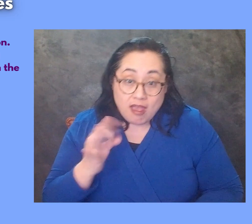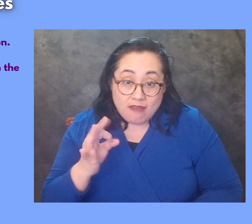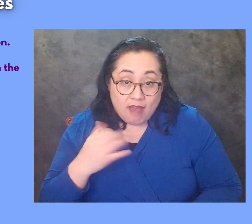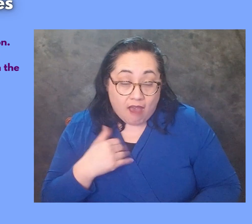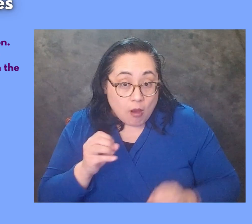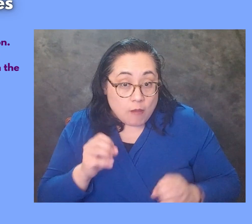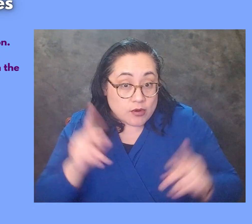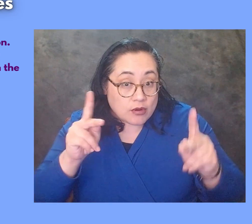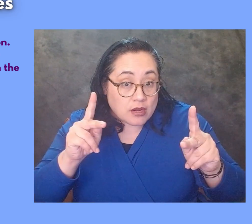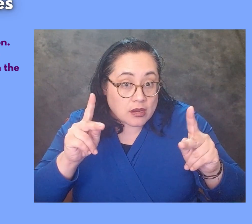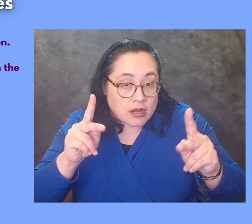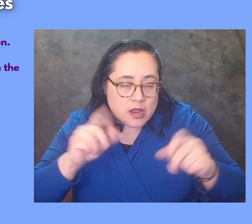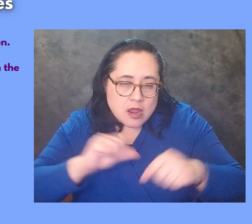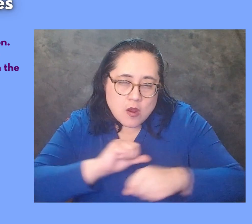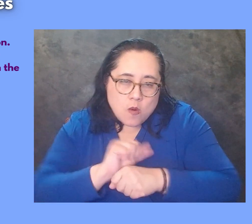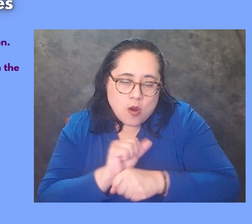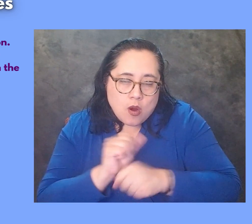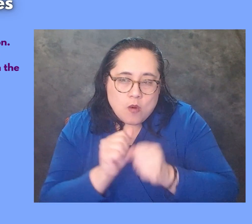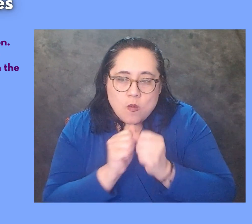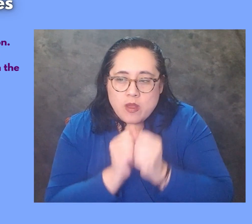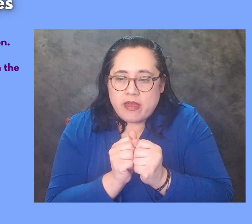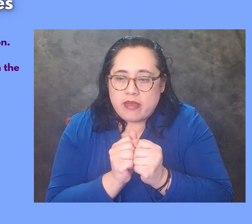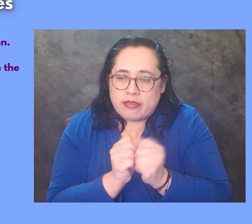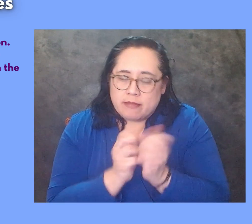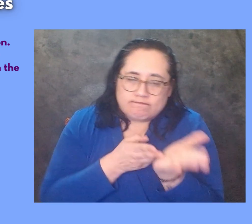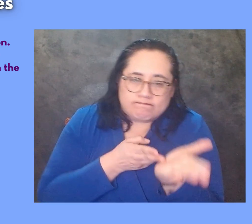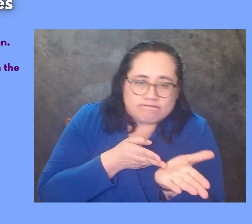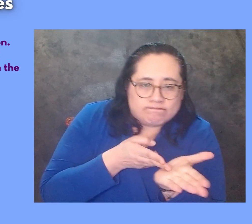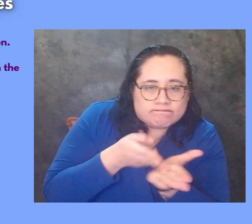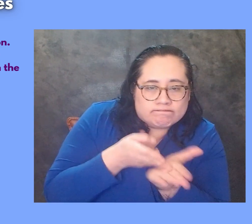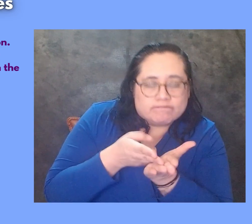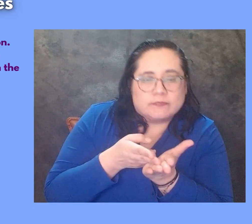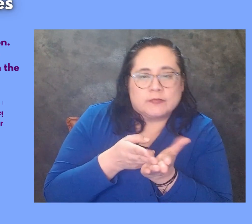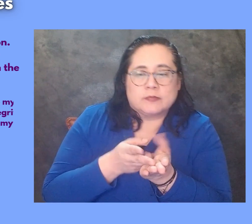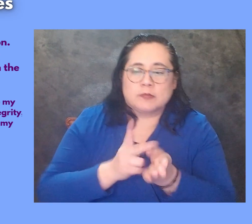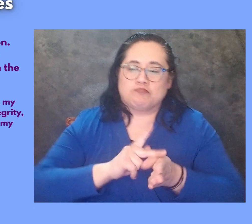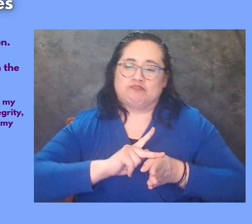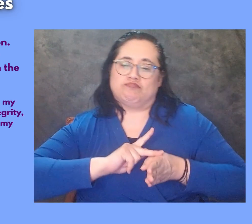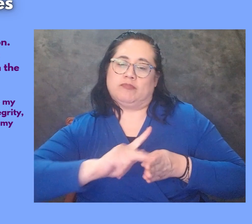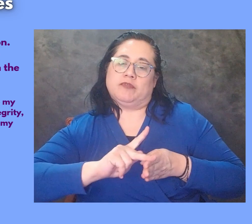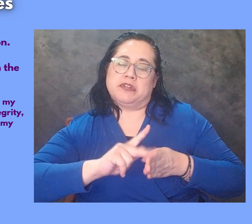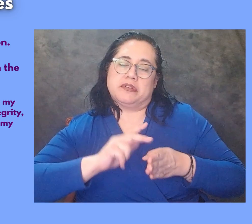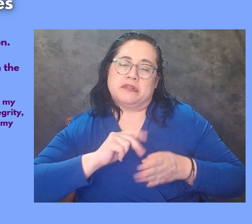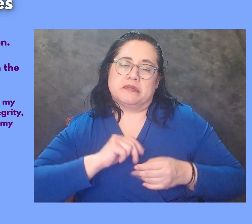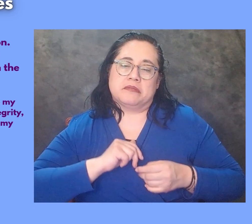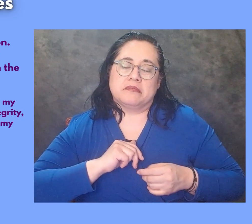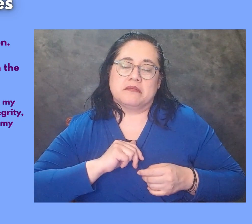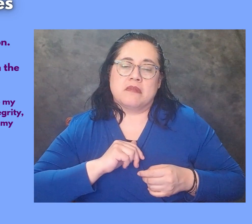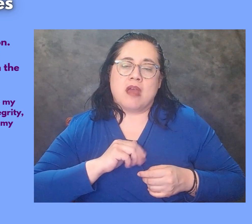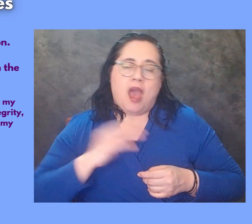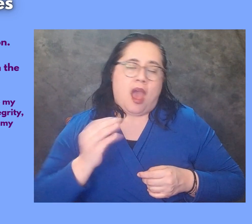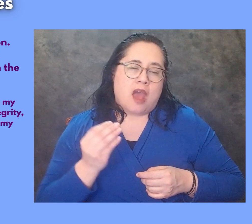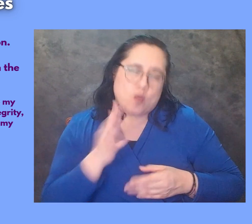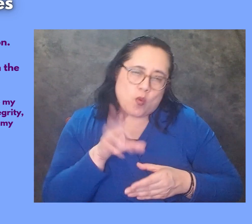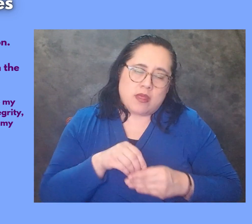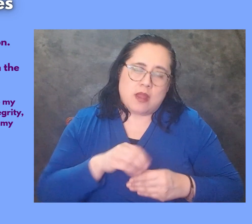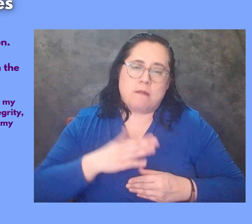is I will use my voice at any given opportunity with honesty, sincerity,